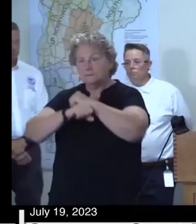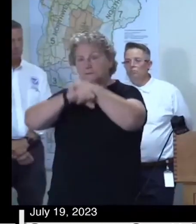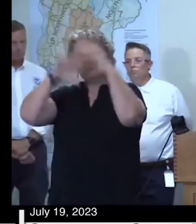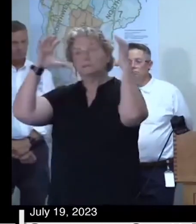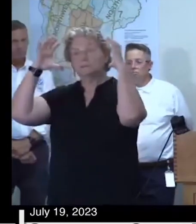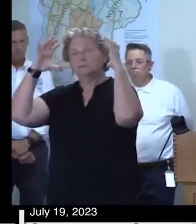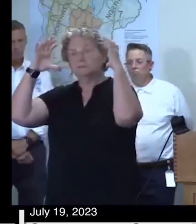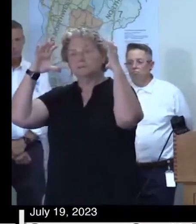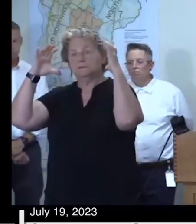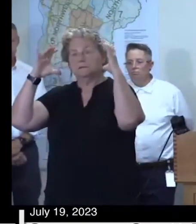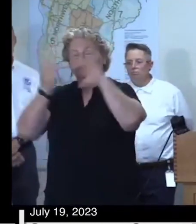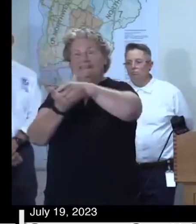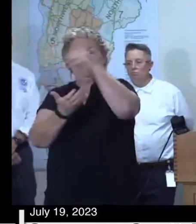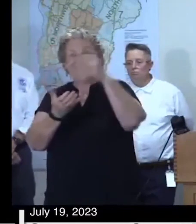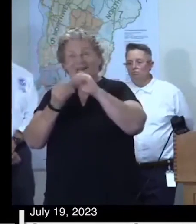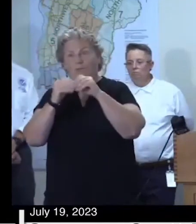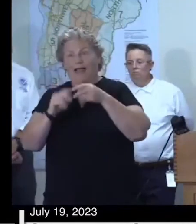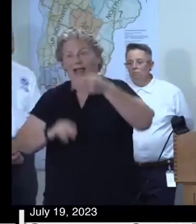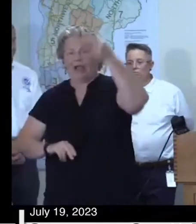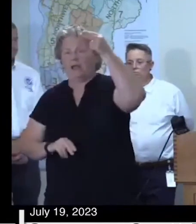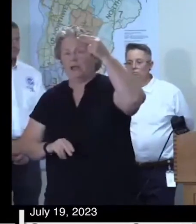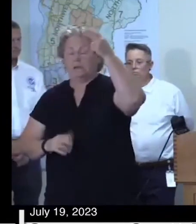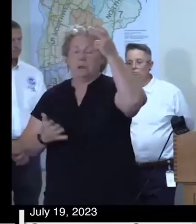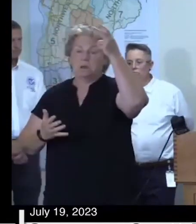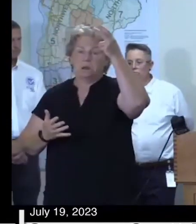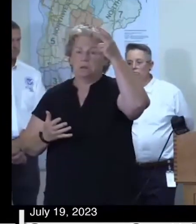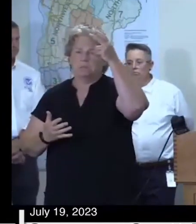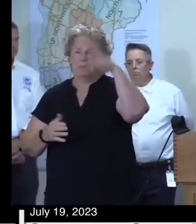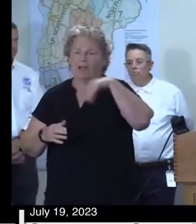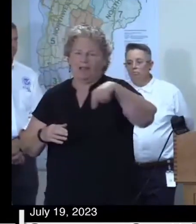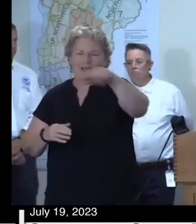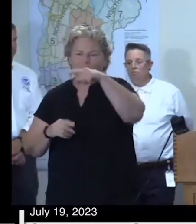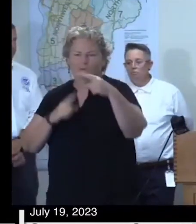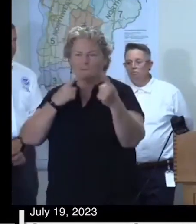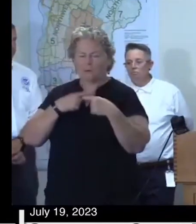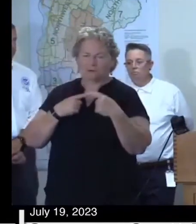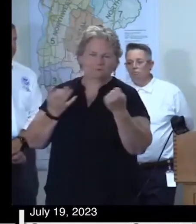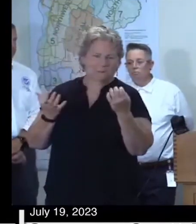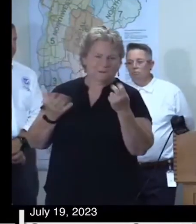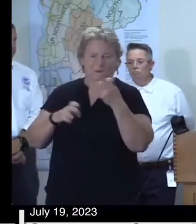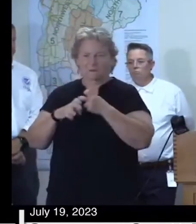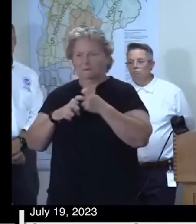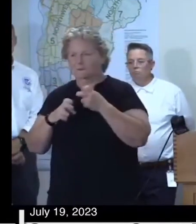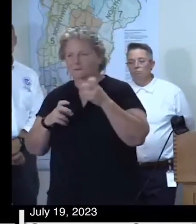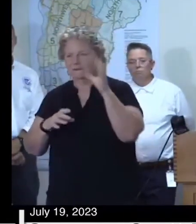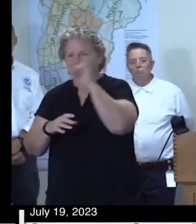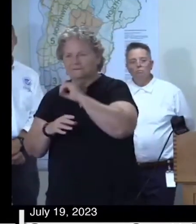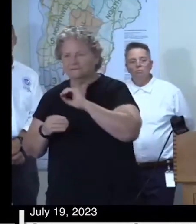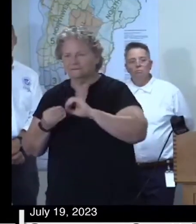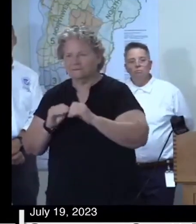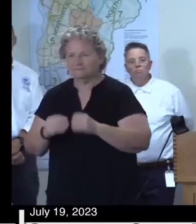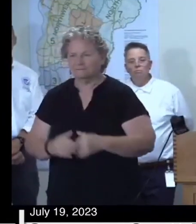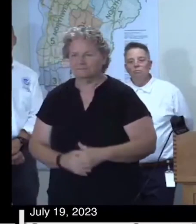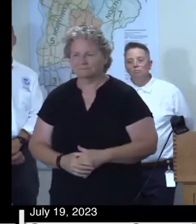being Vermonters and helping one another out and opening their doors to those in need.